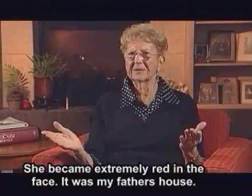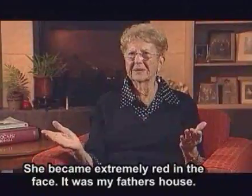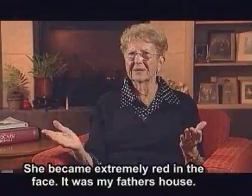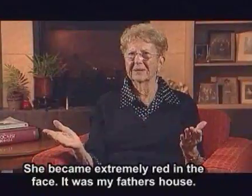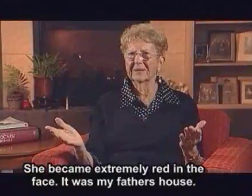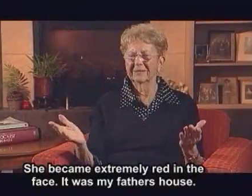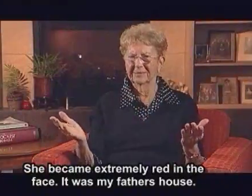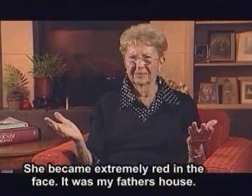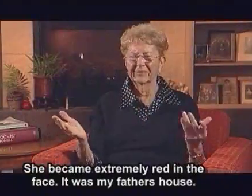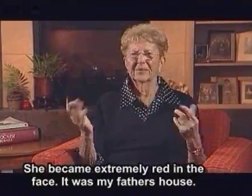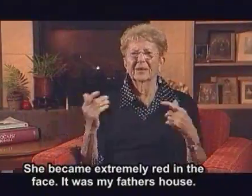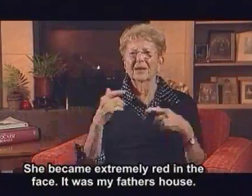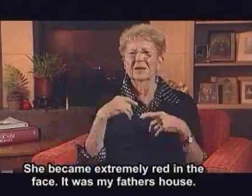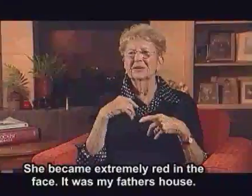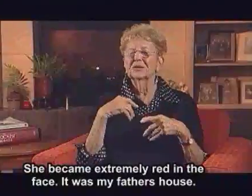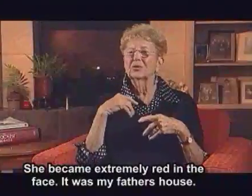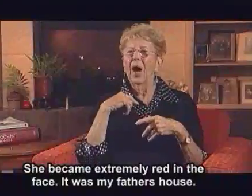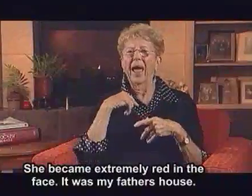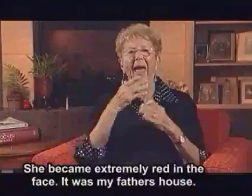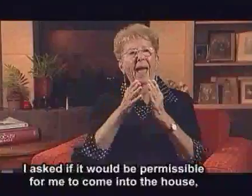It was my father's house.